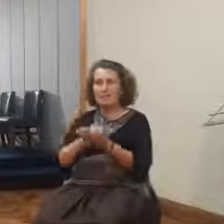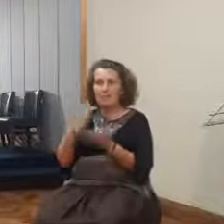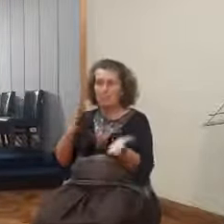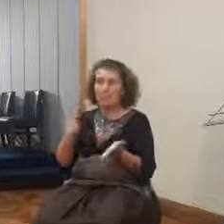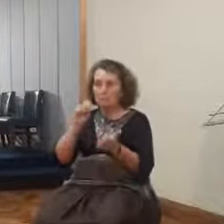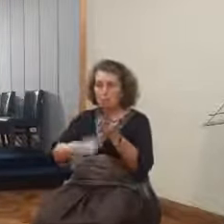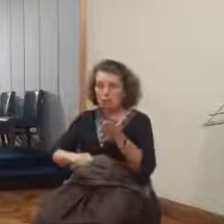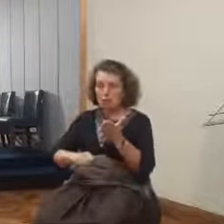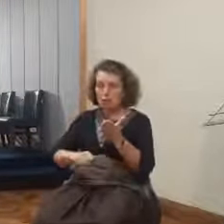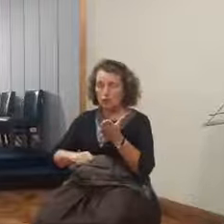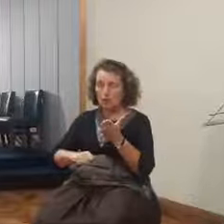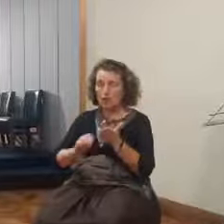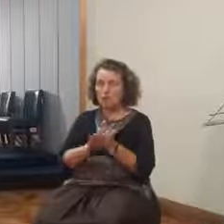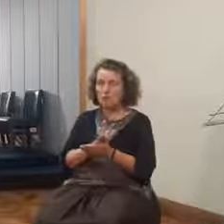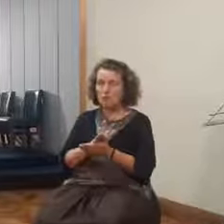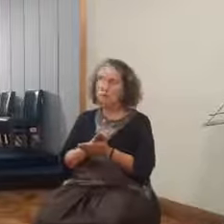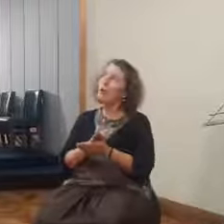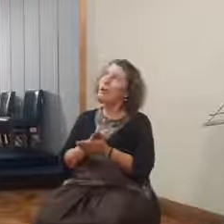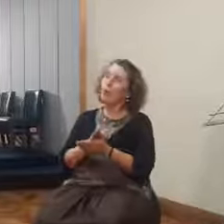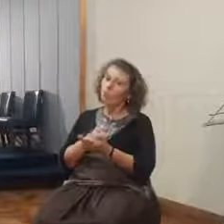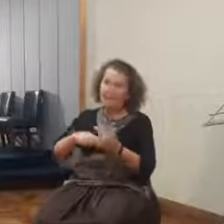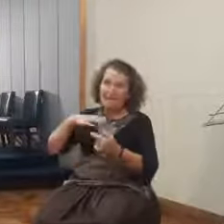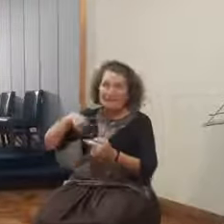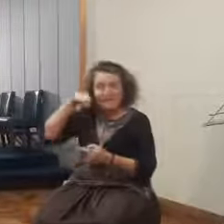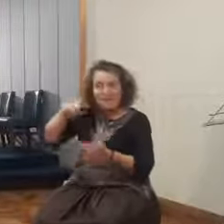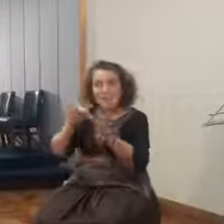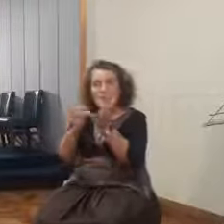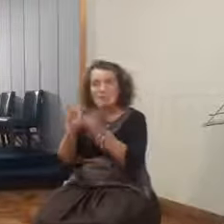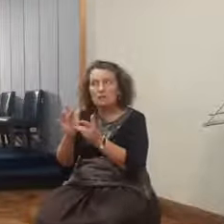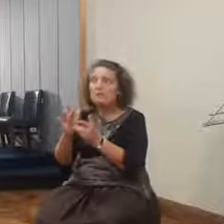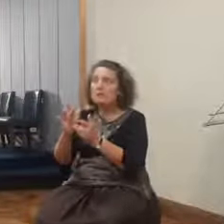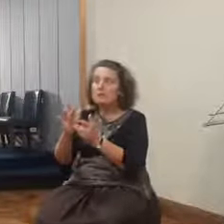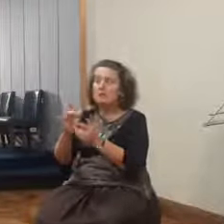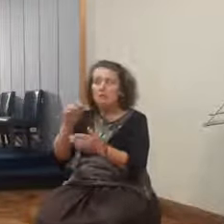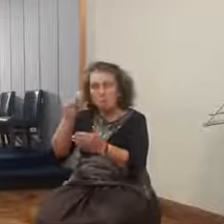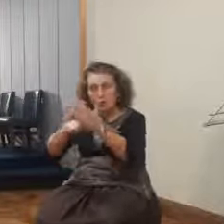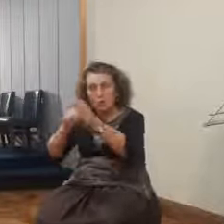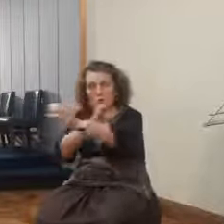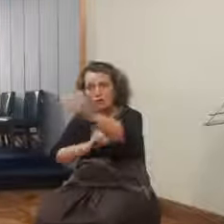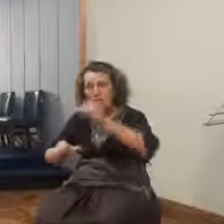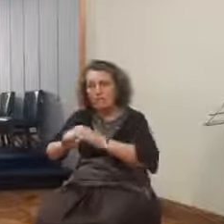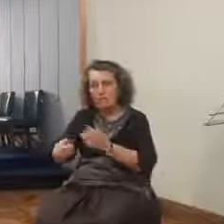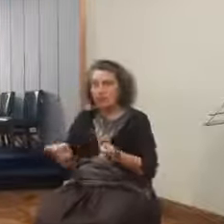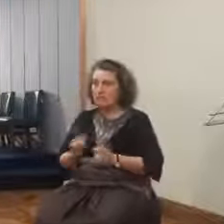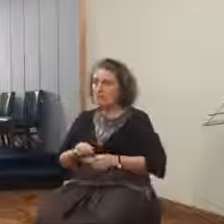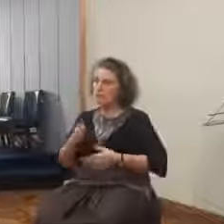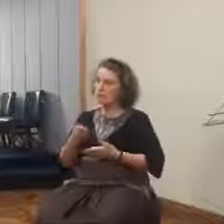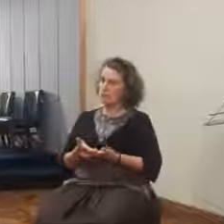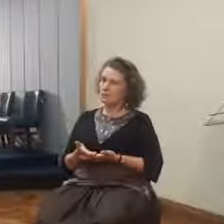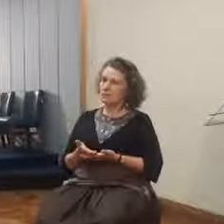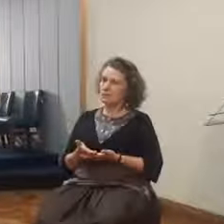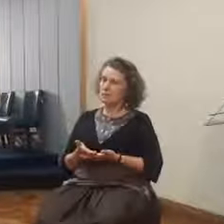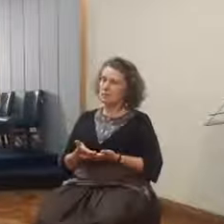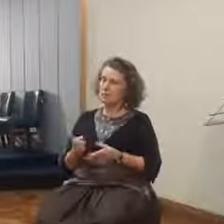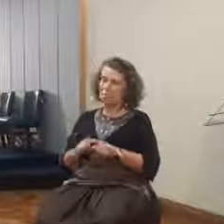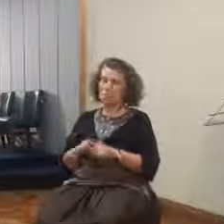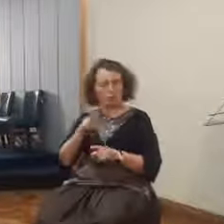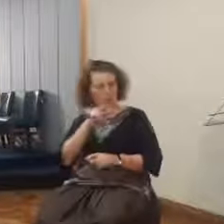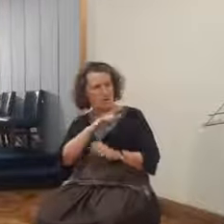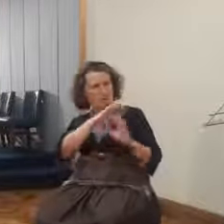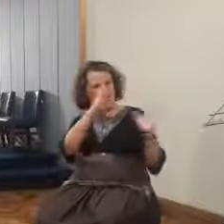a sin-bearing Redeemer. It's absolutely consistent the earth, says the scripture, is